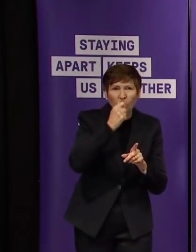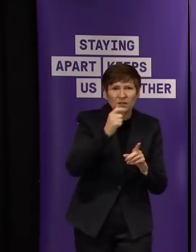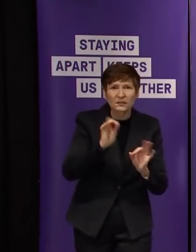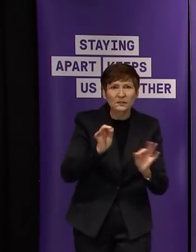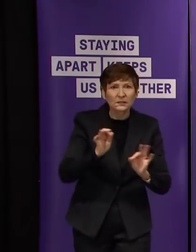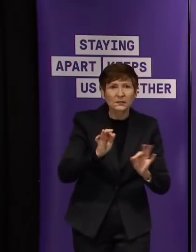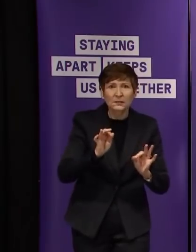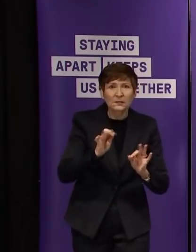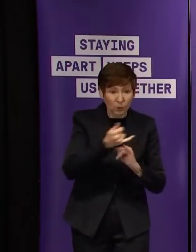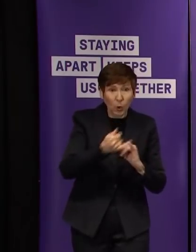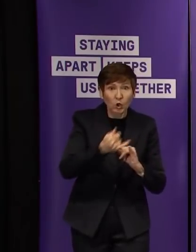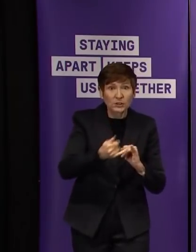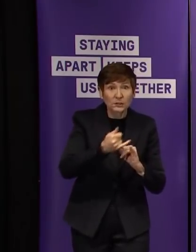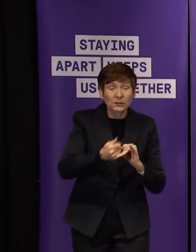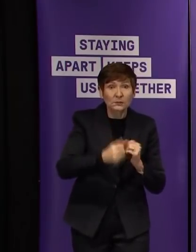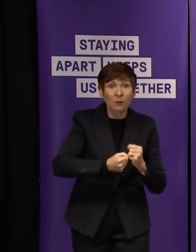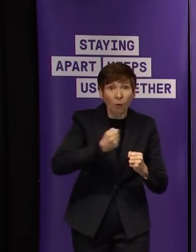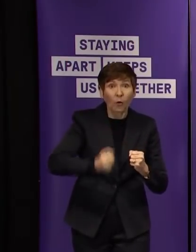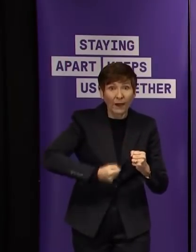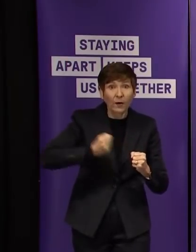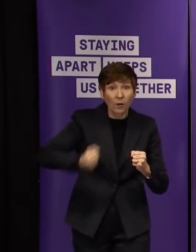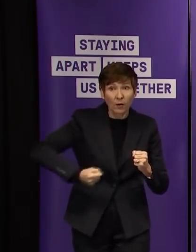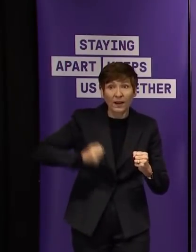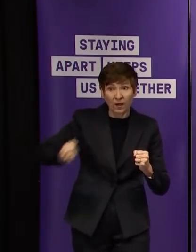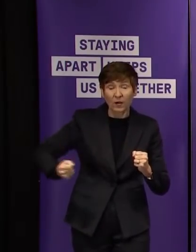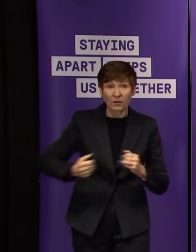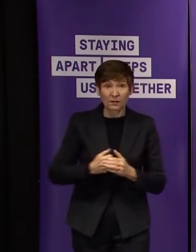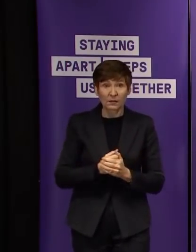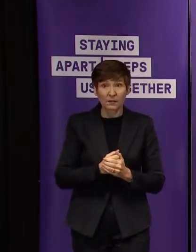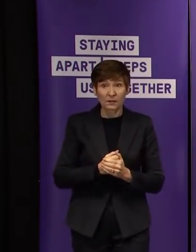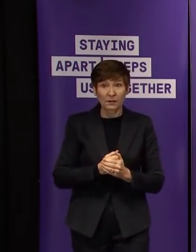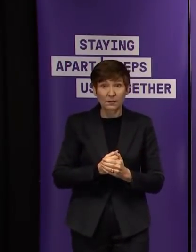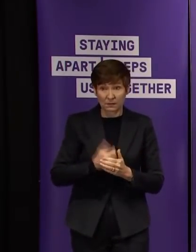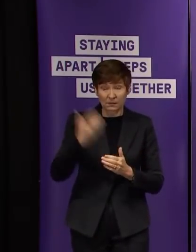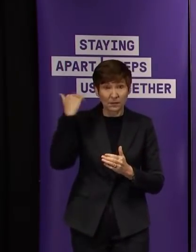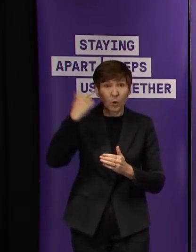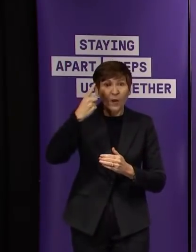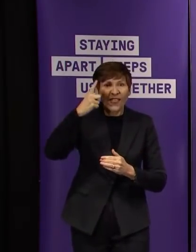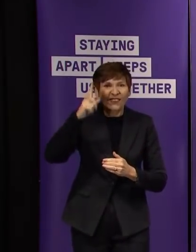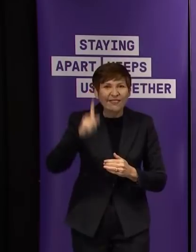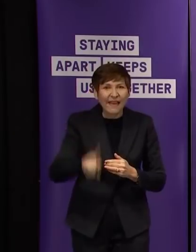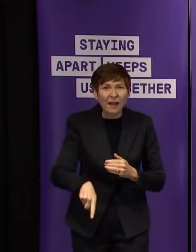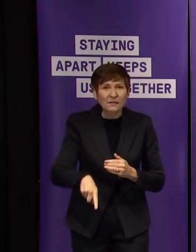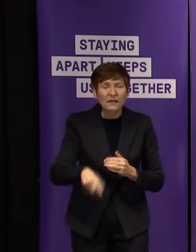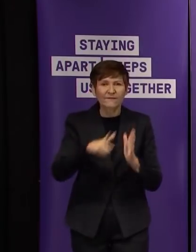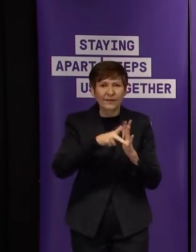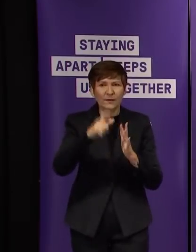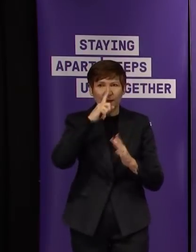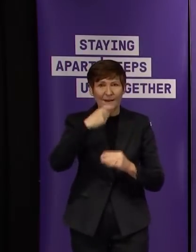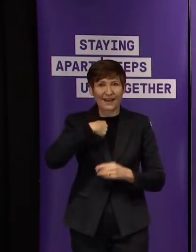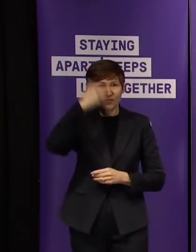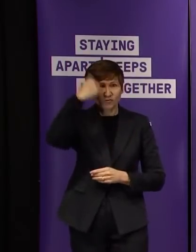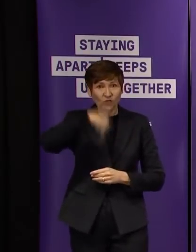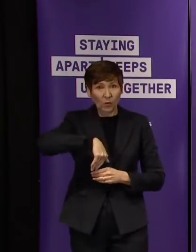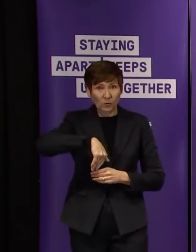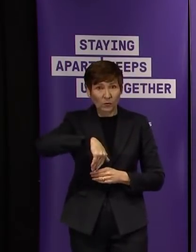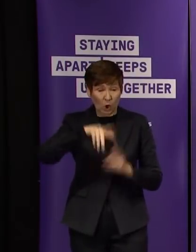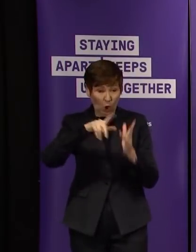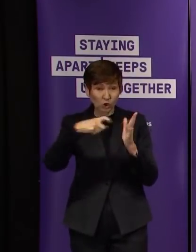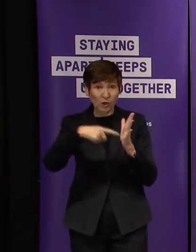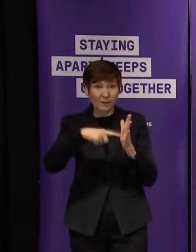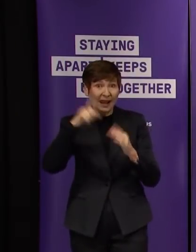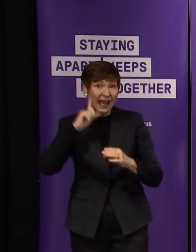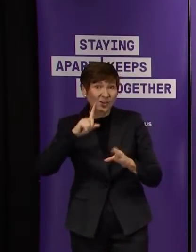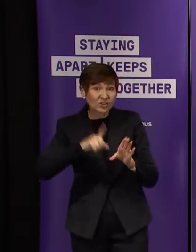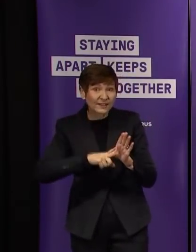this, in October last year, there were 1,000 Victorians who had a stroke and needed to be hospitalised. In October last year, there were